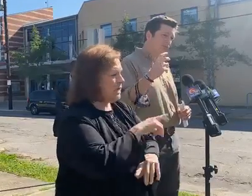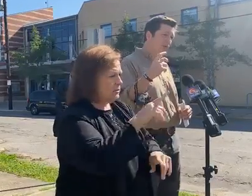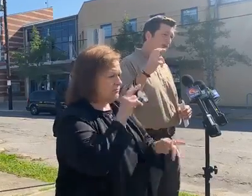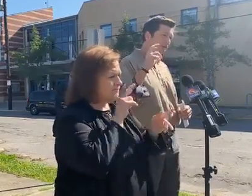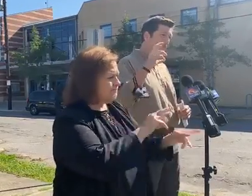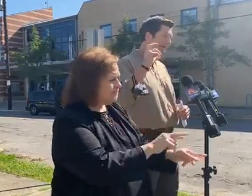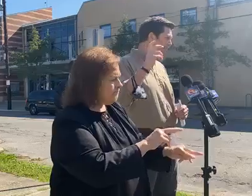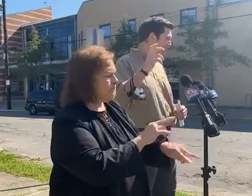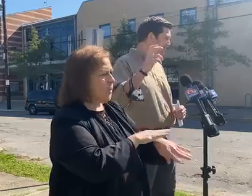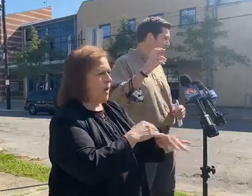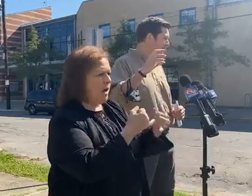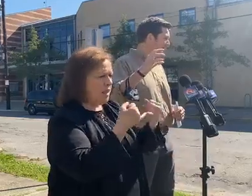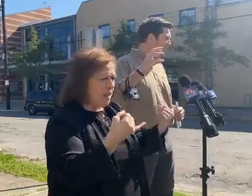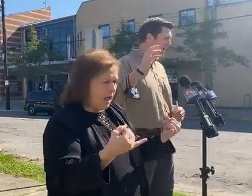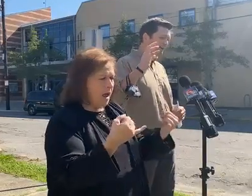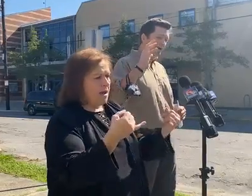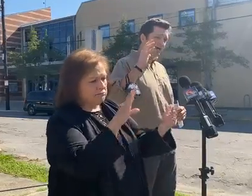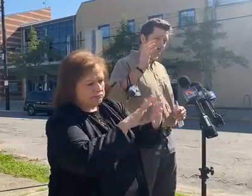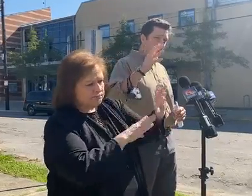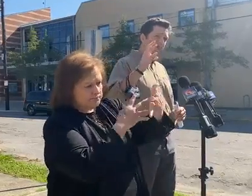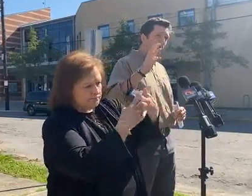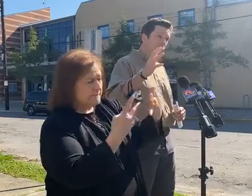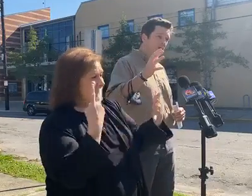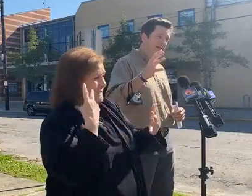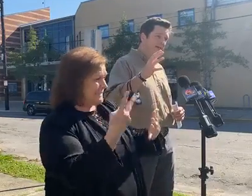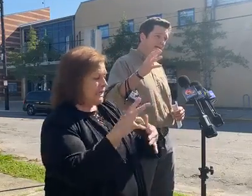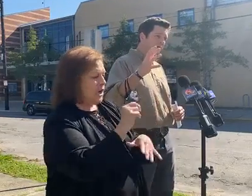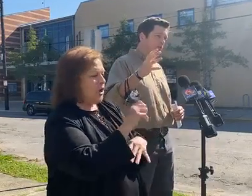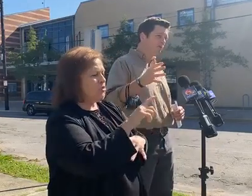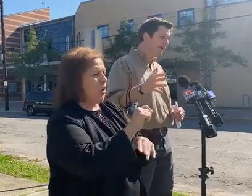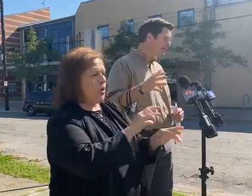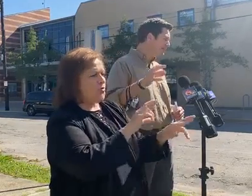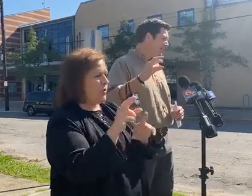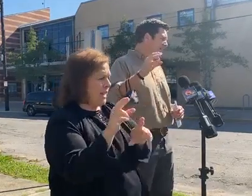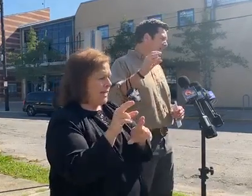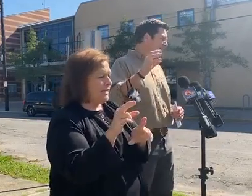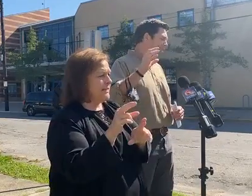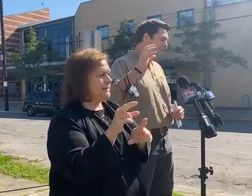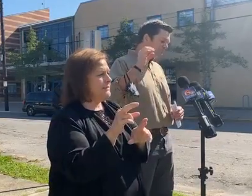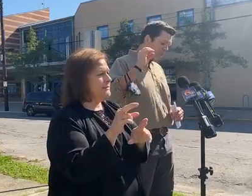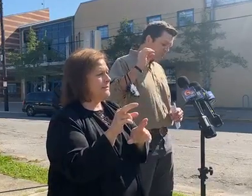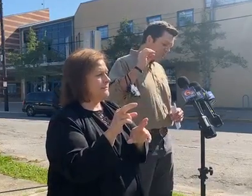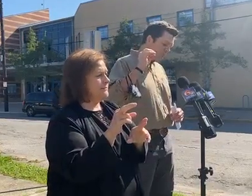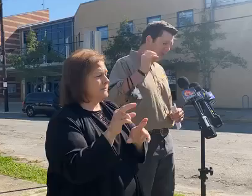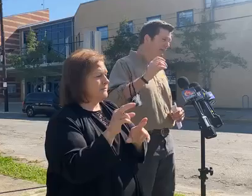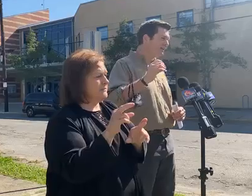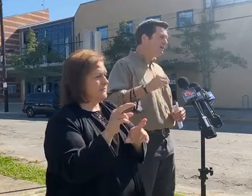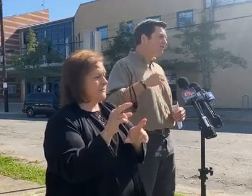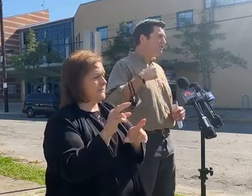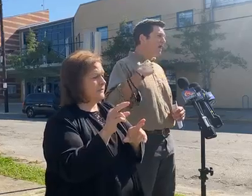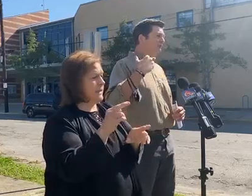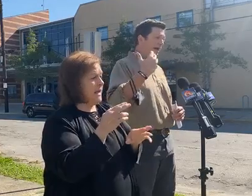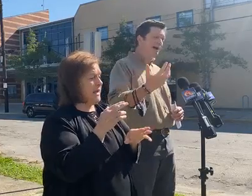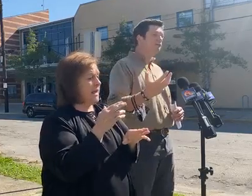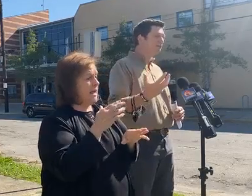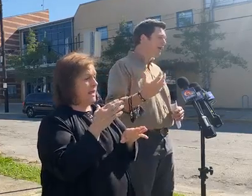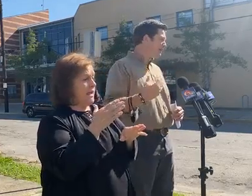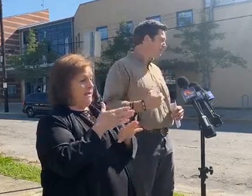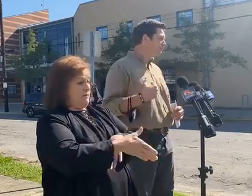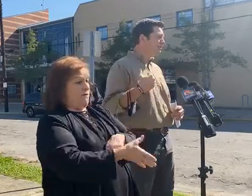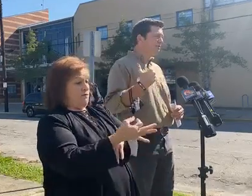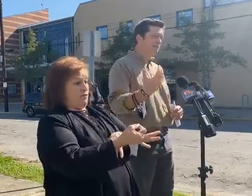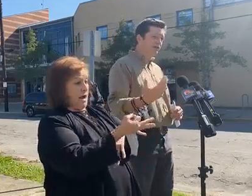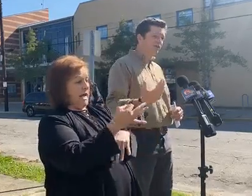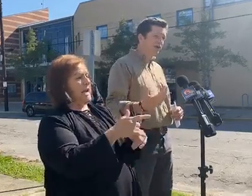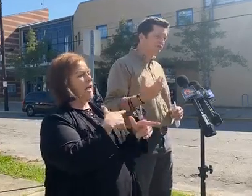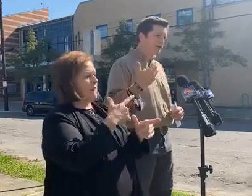guidelines that we put out in that graphic on following NOLA Ready at NOLA Ready. And then after Friday,